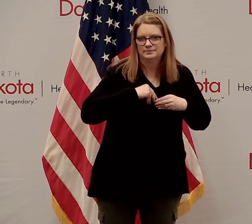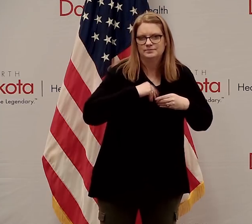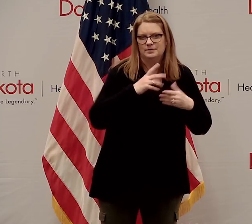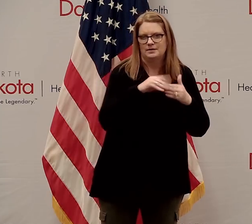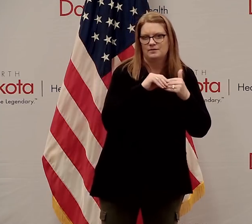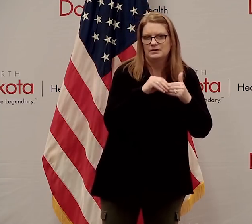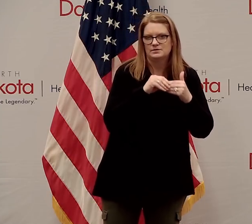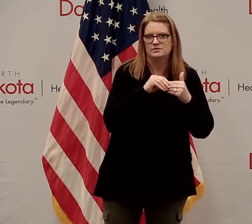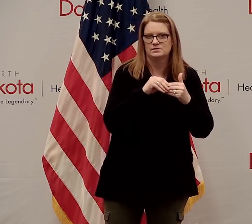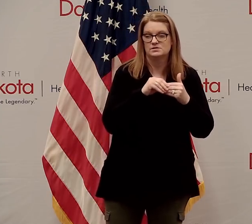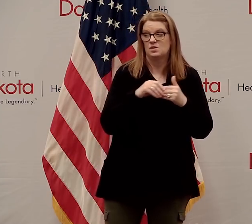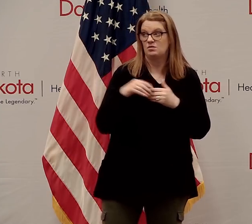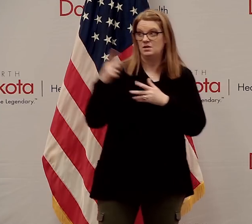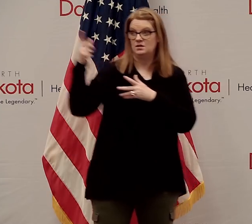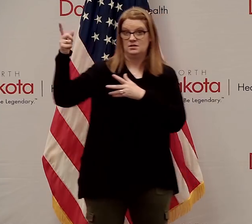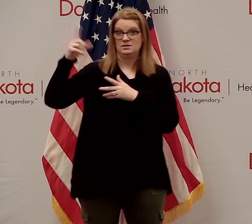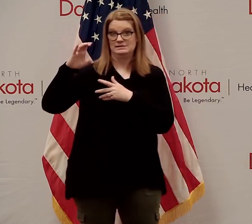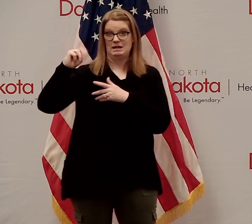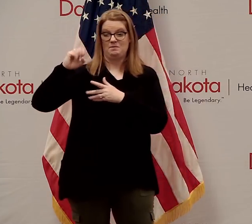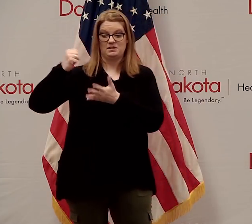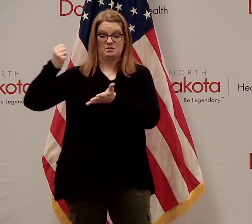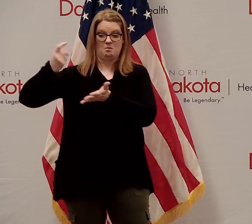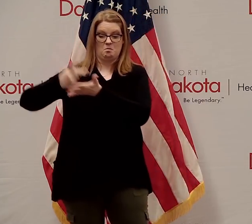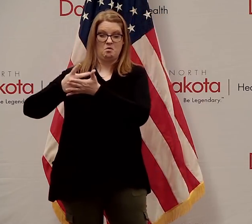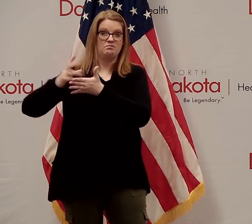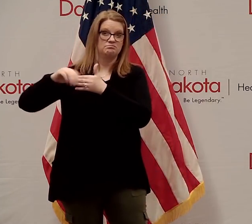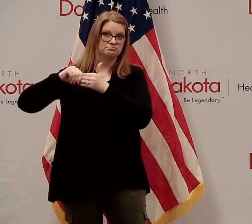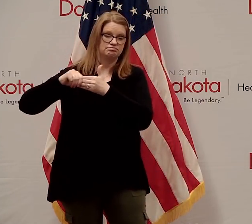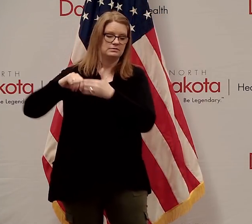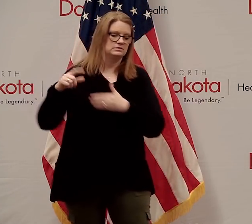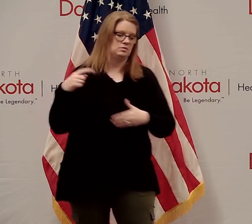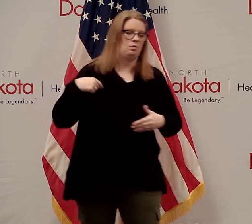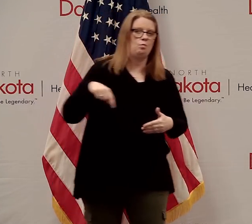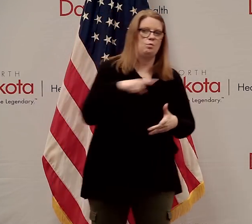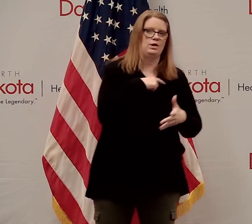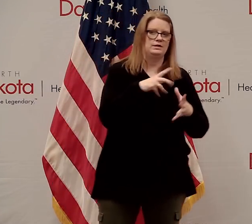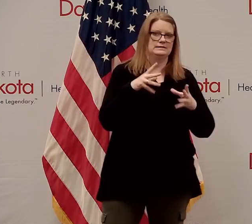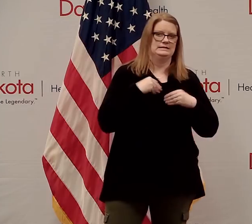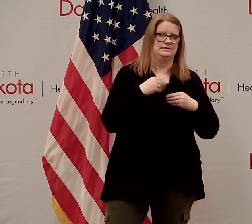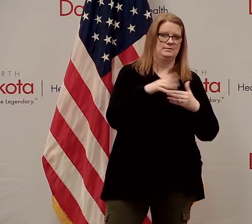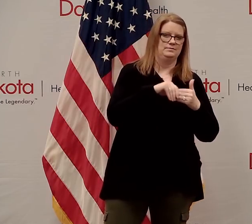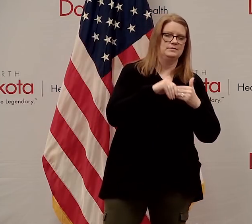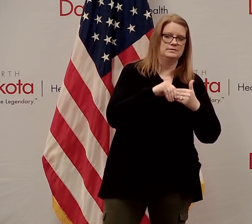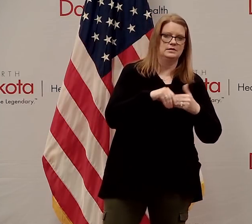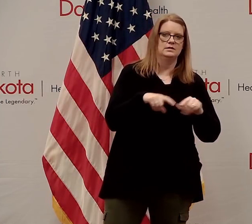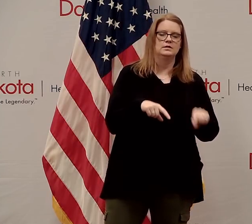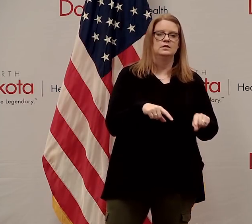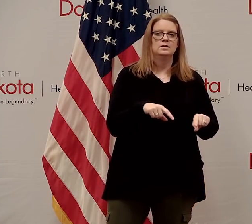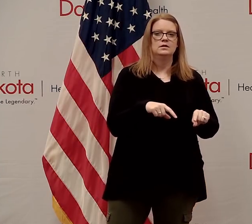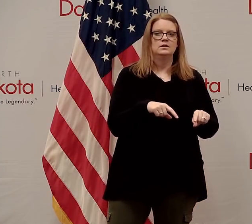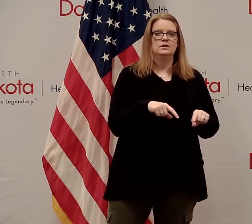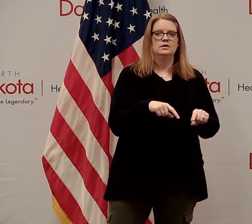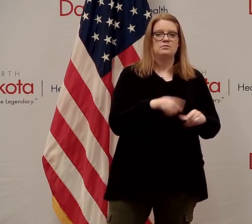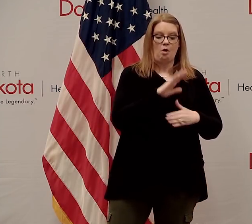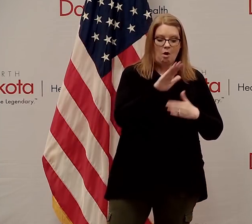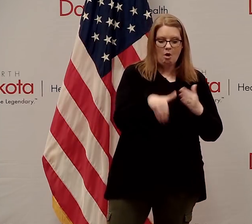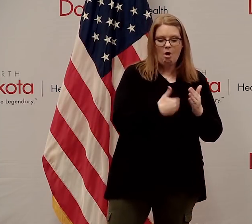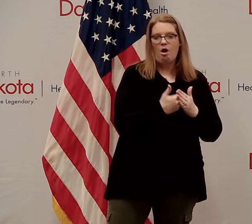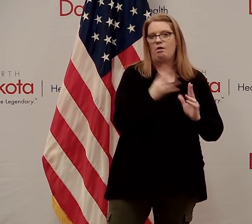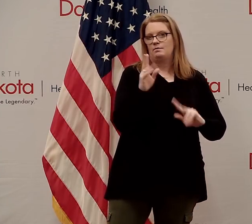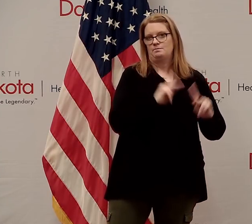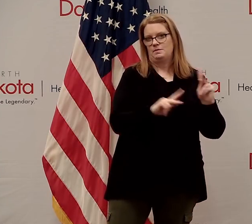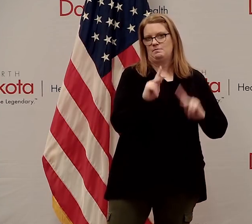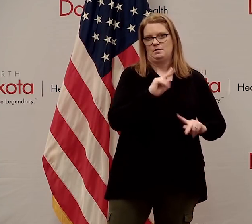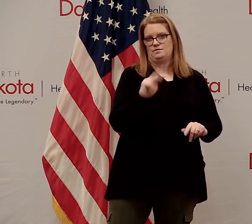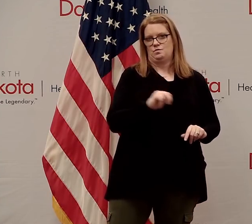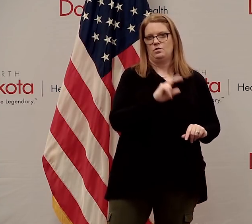requested and received from CMS. And this includes not only, this includes all citizens in North Dakota